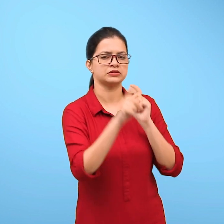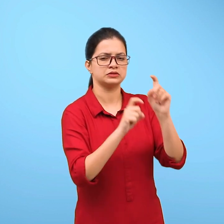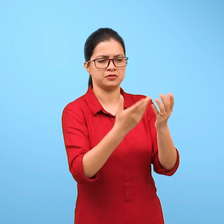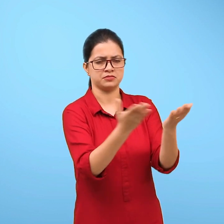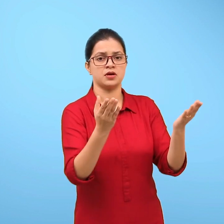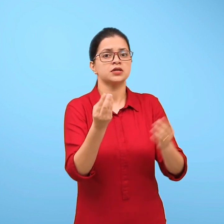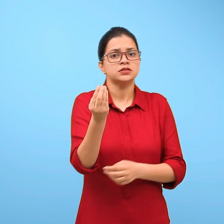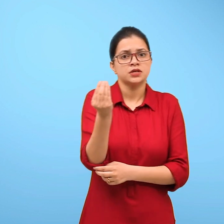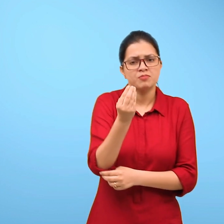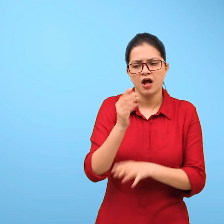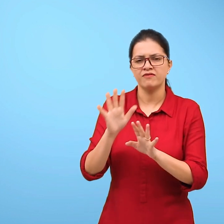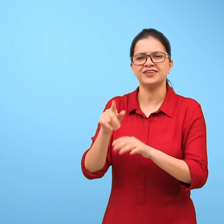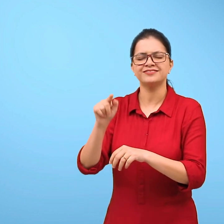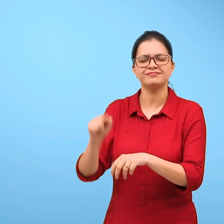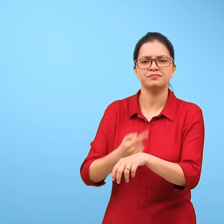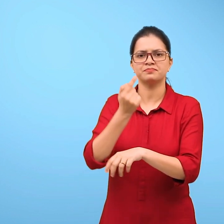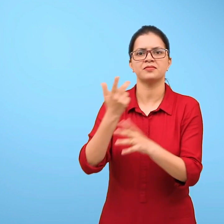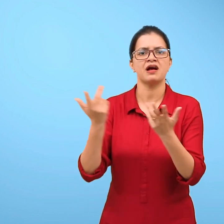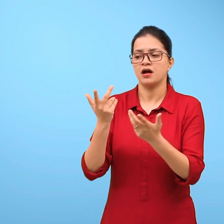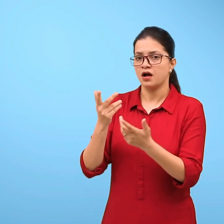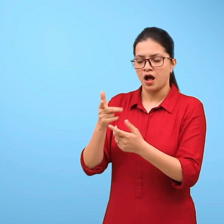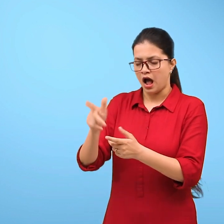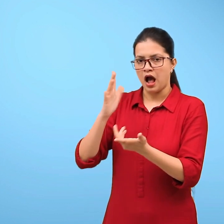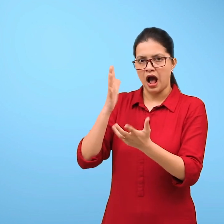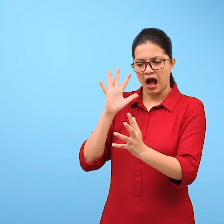Sometimes when we are hurt or have an accident,